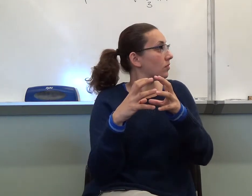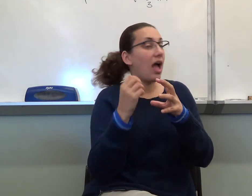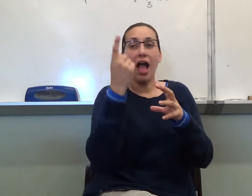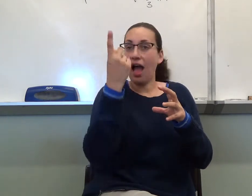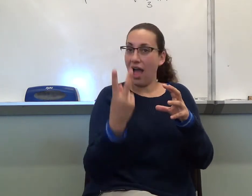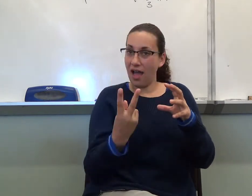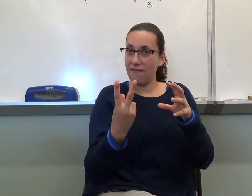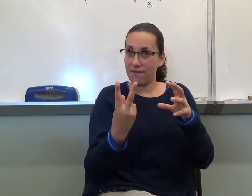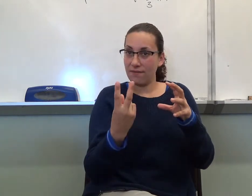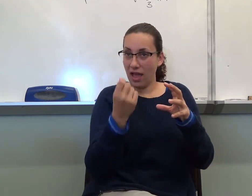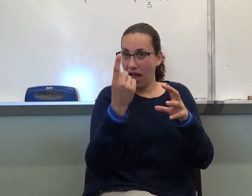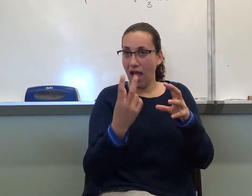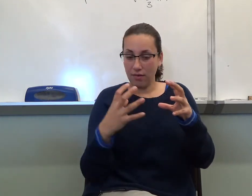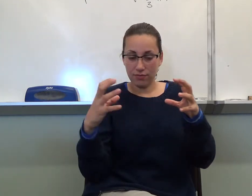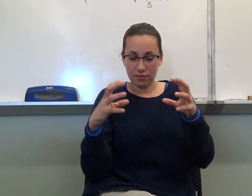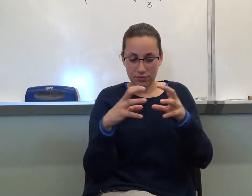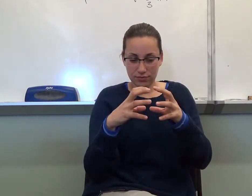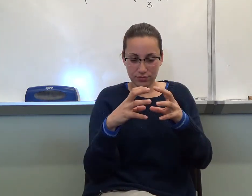to be, I get